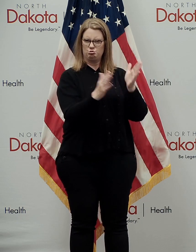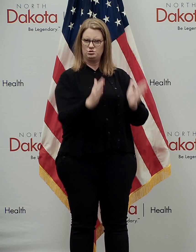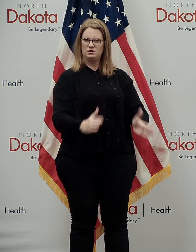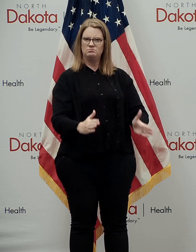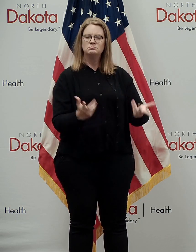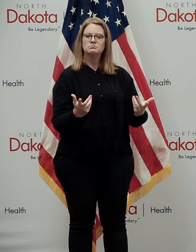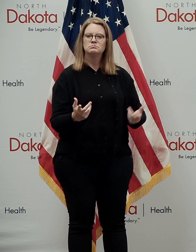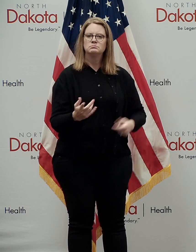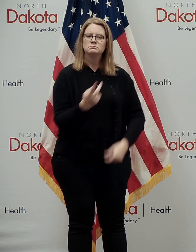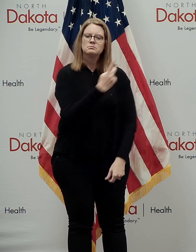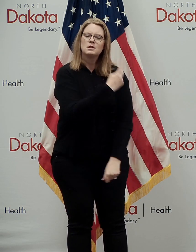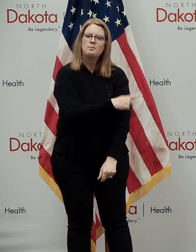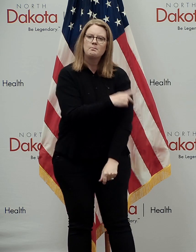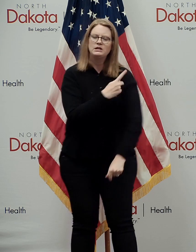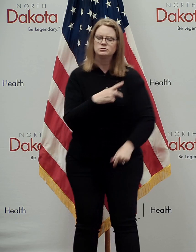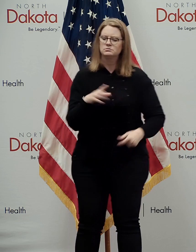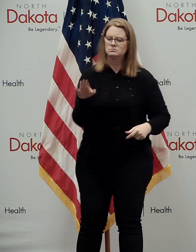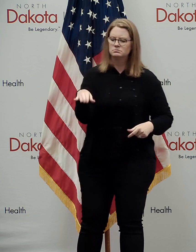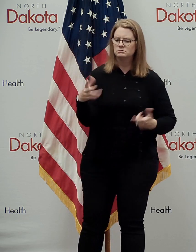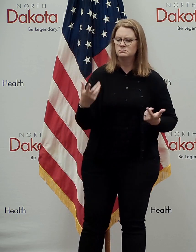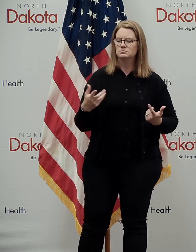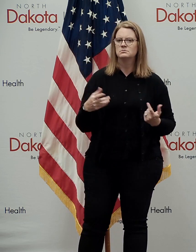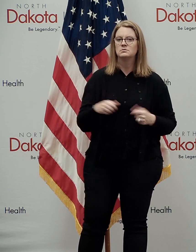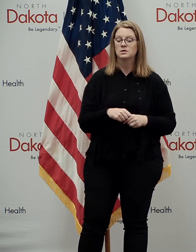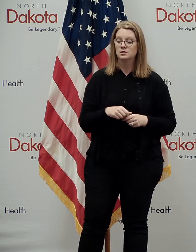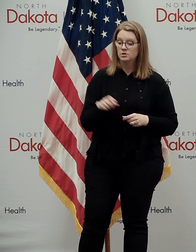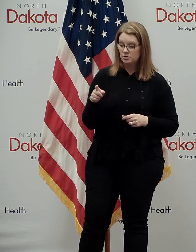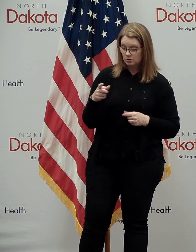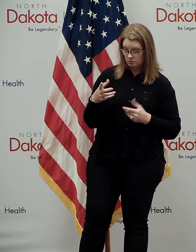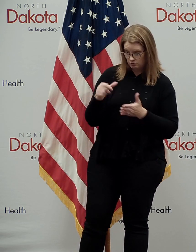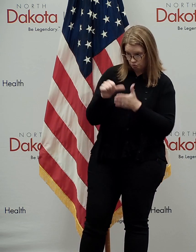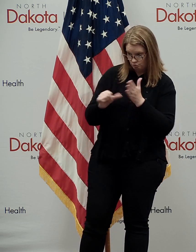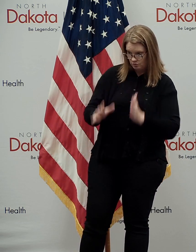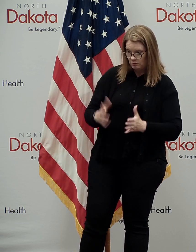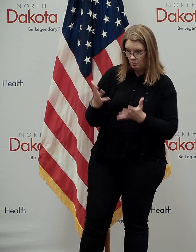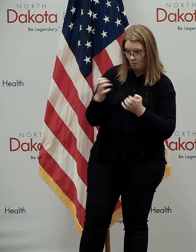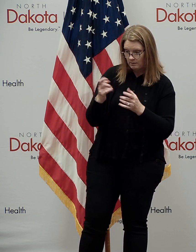When patients are asked if I'm going to have my surgeon wear the mask,